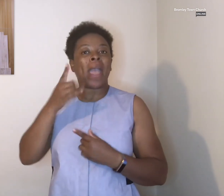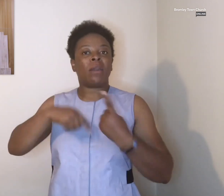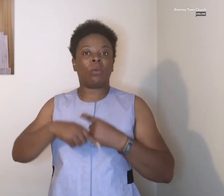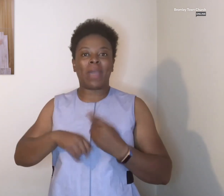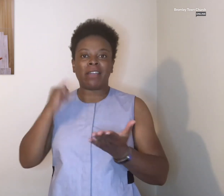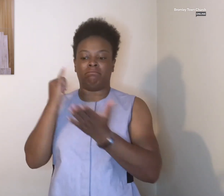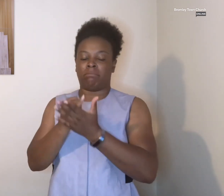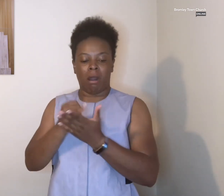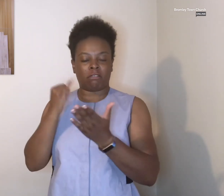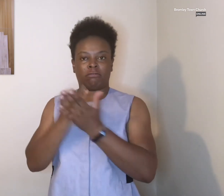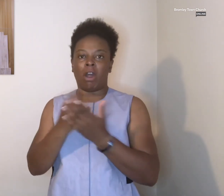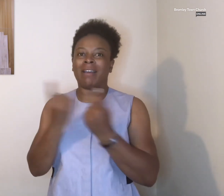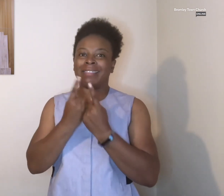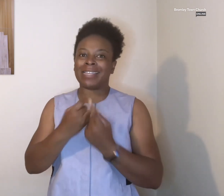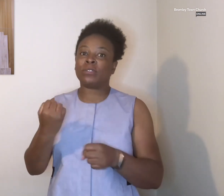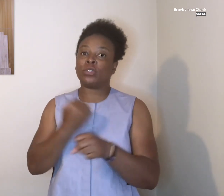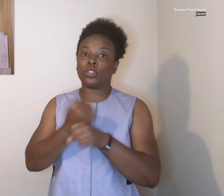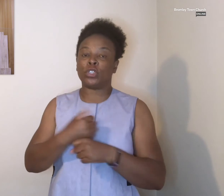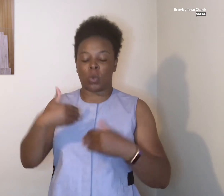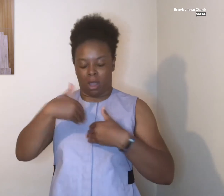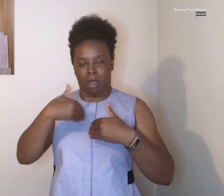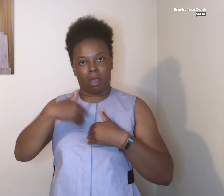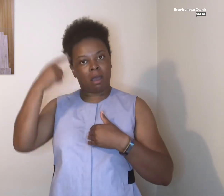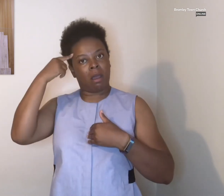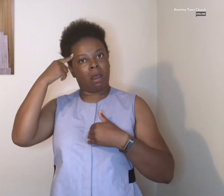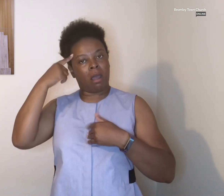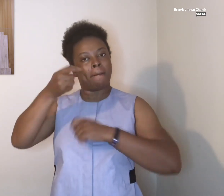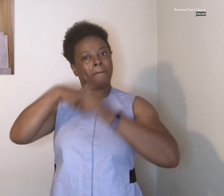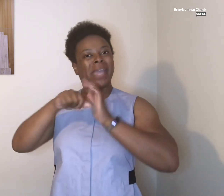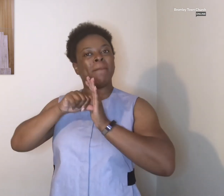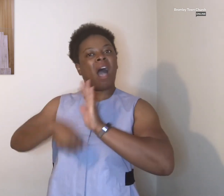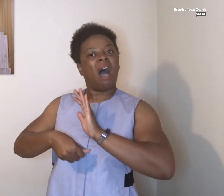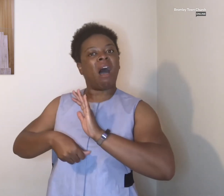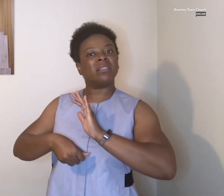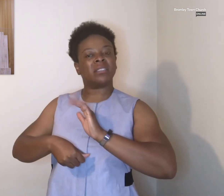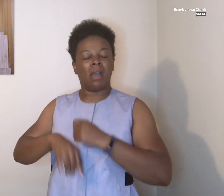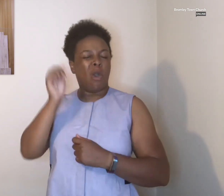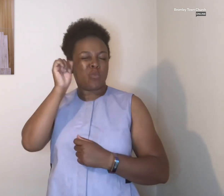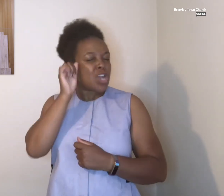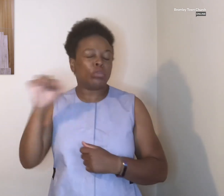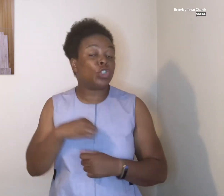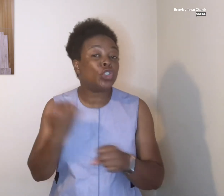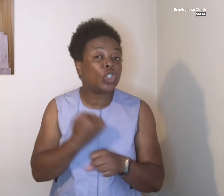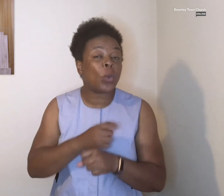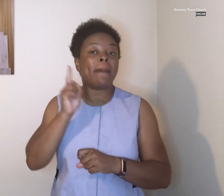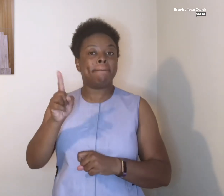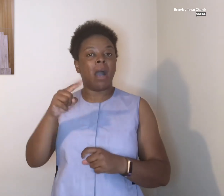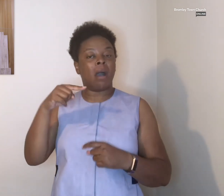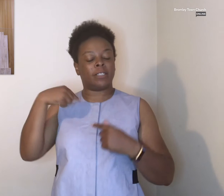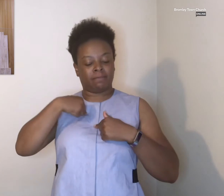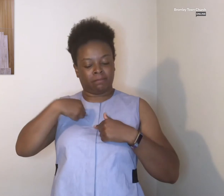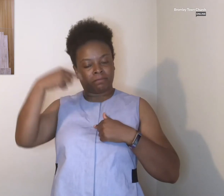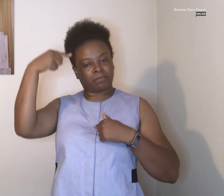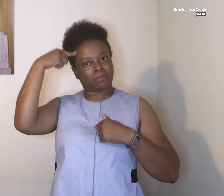when we continue to sin in the same fashion, it's like our minds get hardened, it's like our hearts get calloused. We start to put